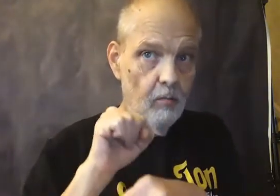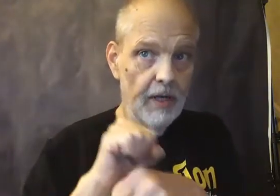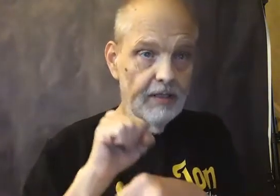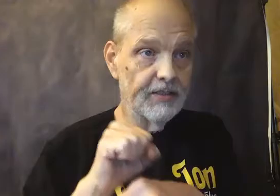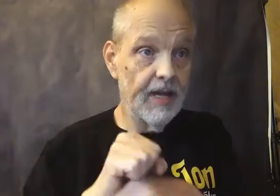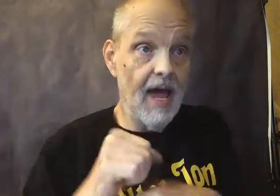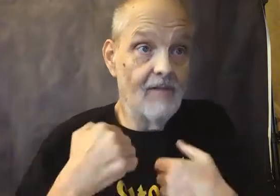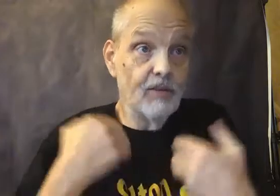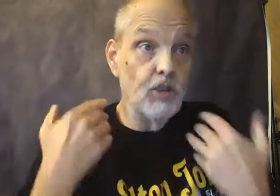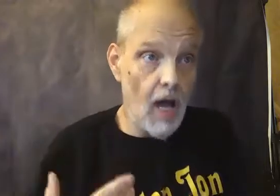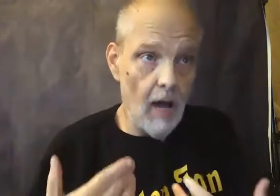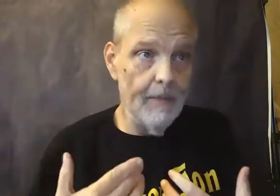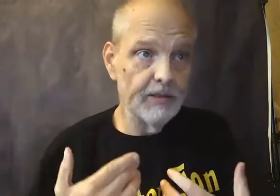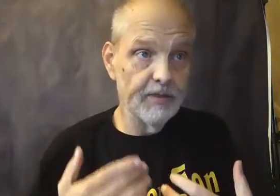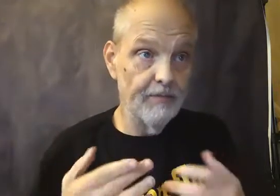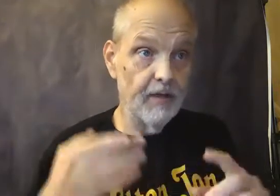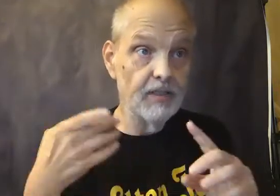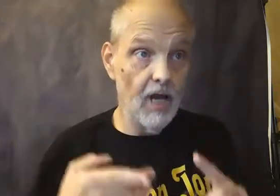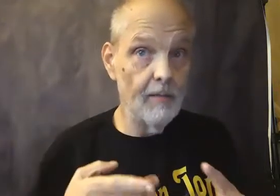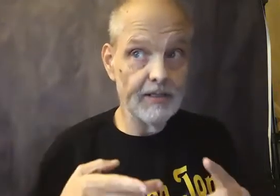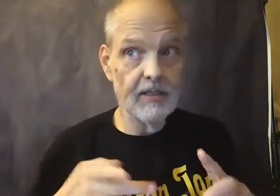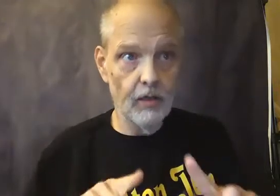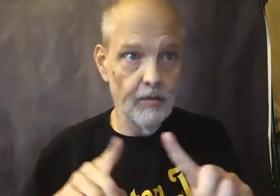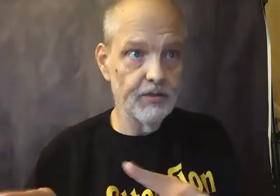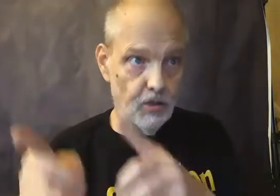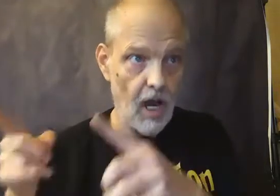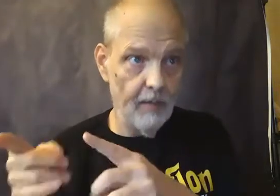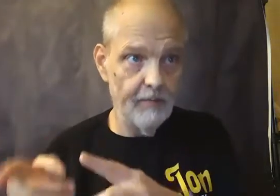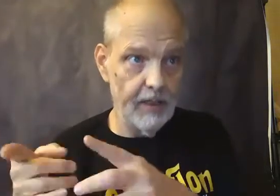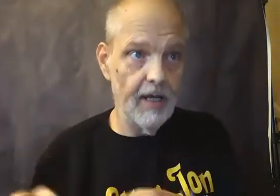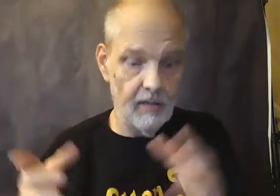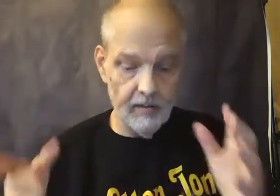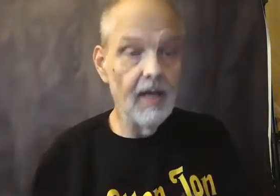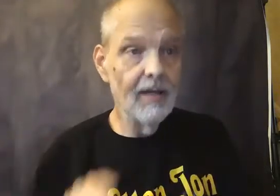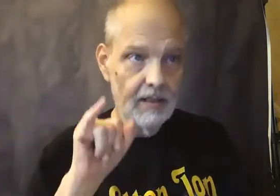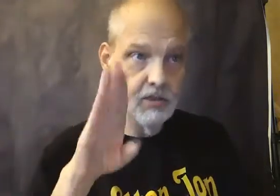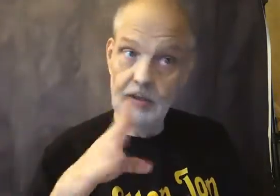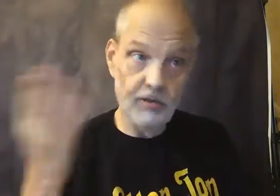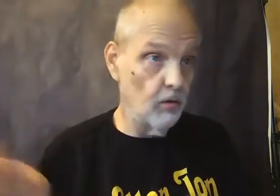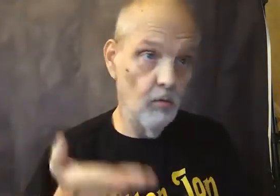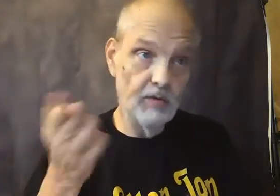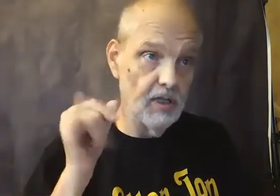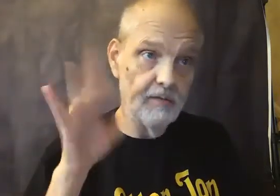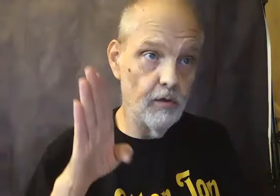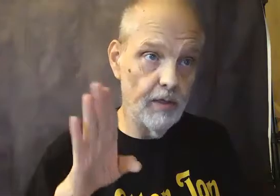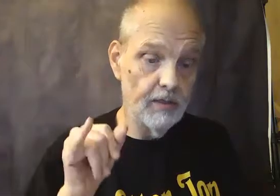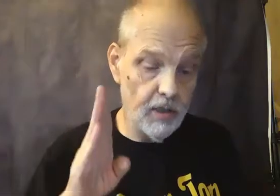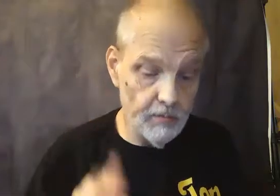But to say I have a job, specifically a job, as in I go to this job every day, and there's only one sign for it, and that's job,